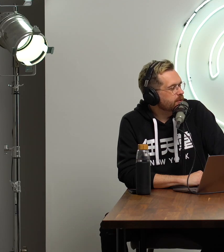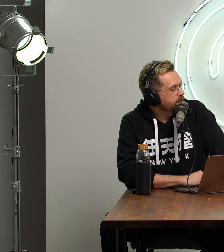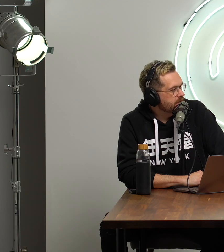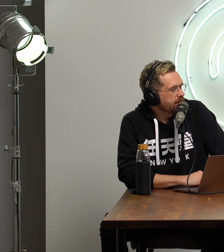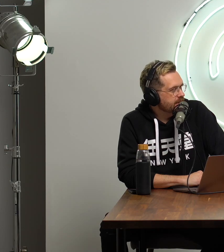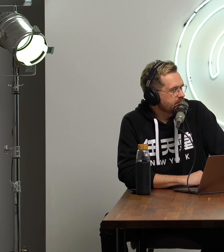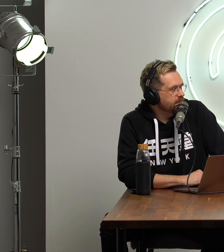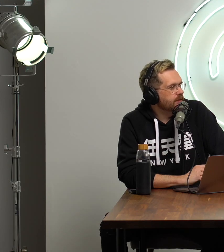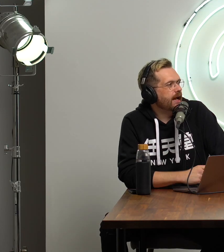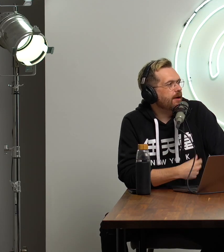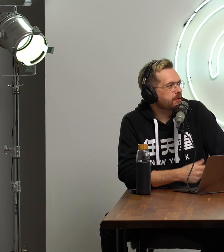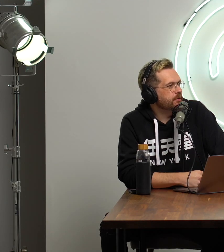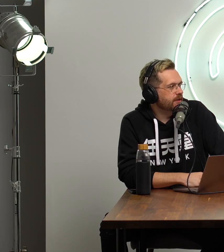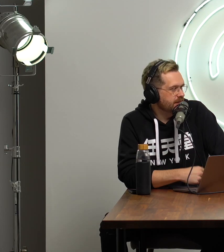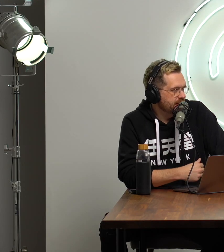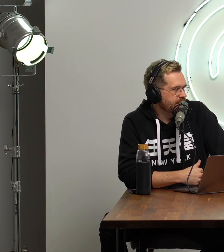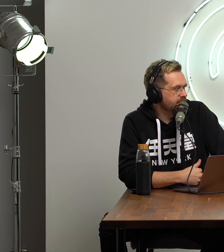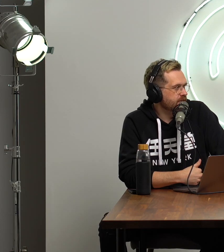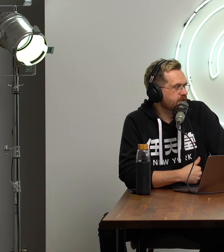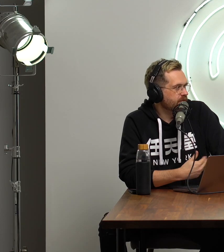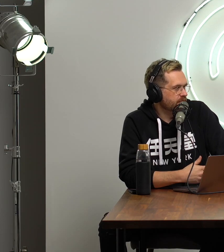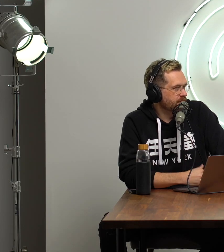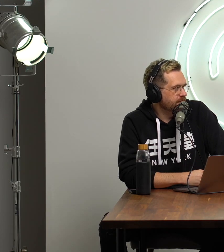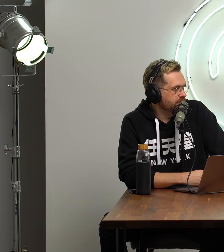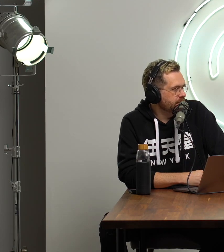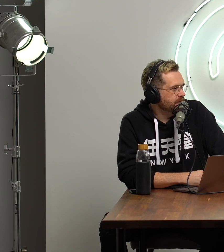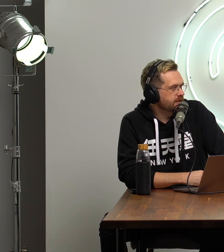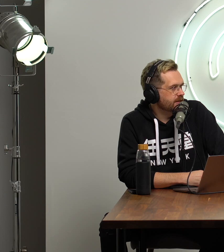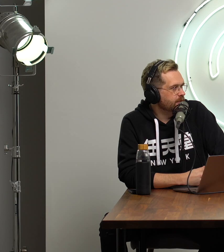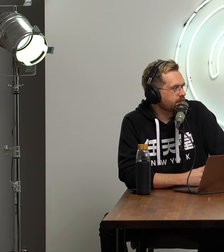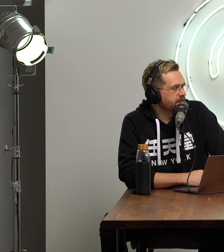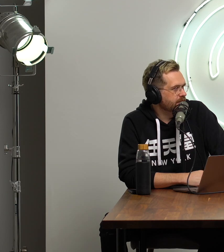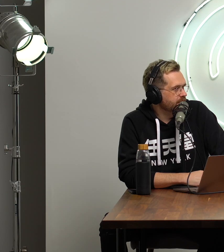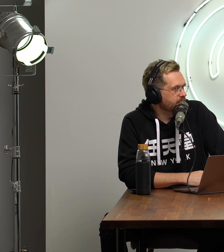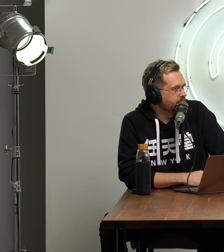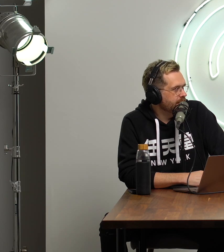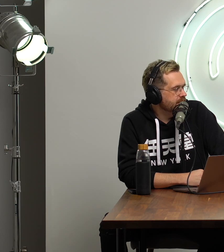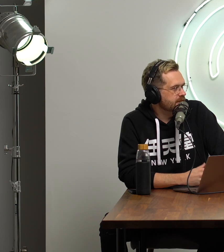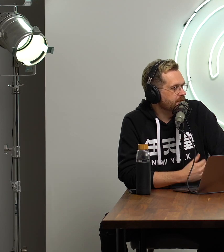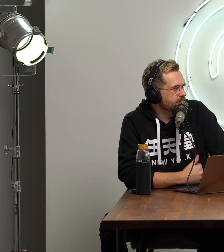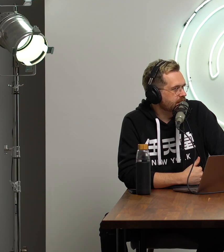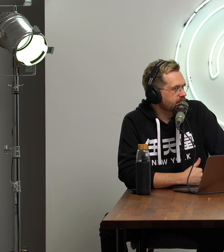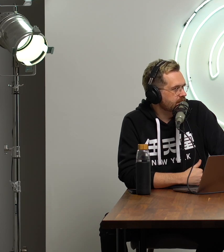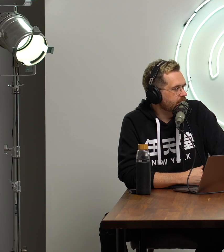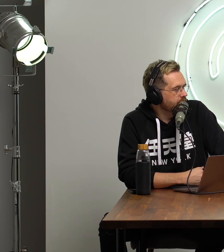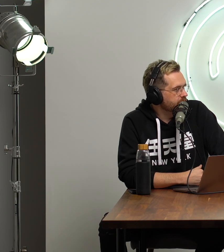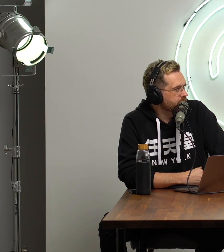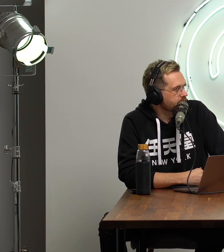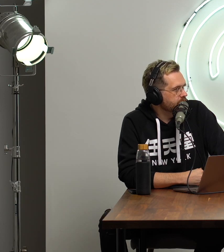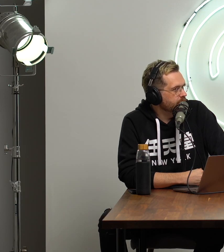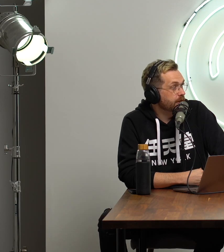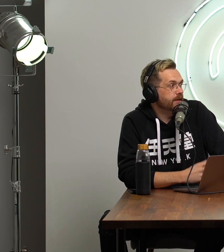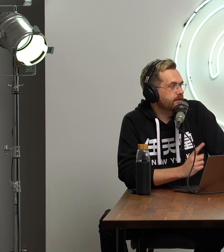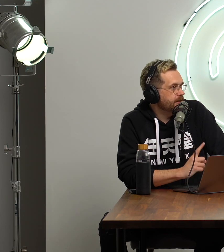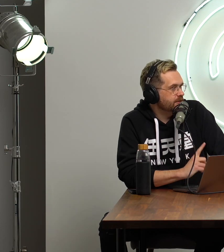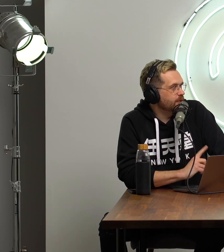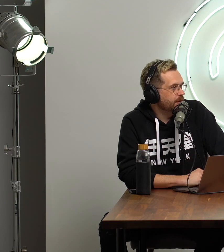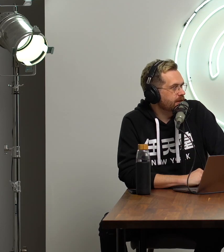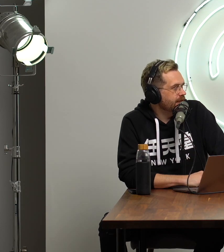people ask you like how are you doing and then they just infer that you're doing good because they don't want to hear that you're doing bad because that would make things uncomfortable but guess what podcast